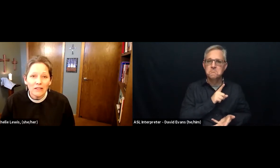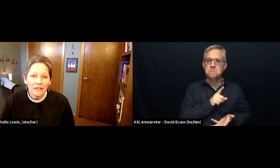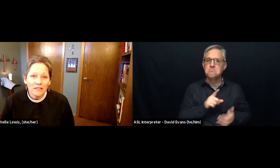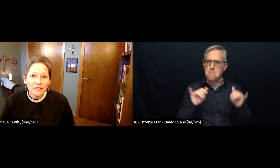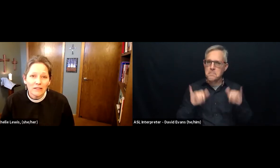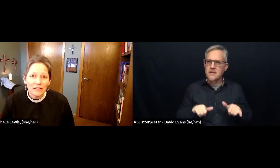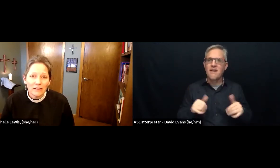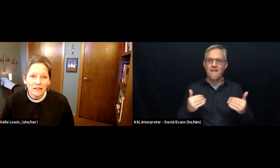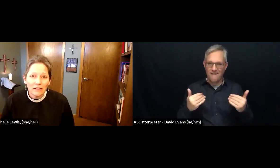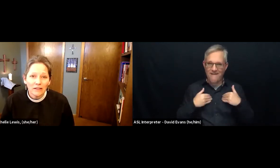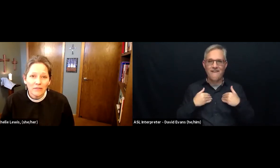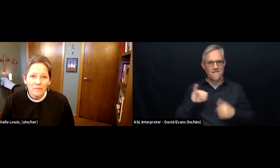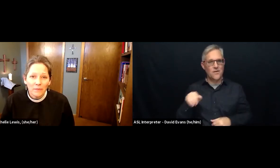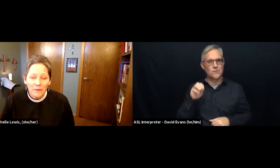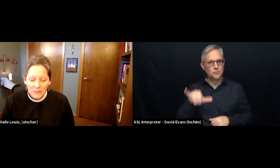underneath us,